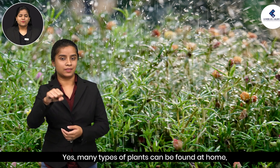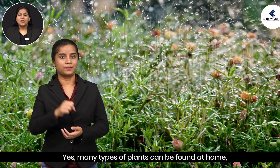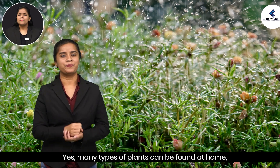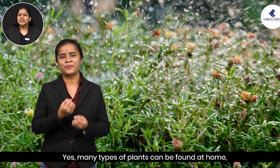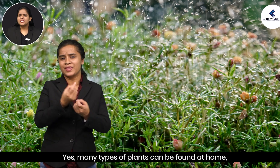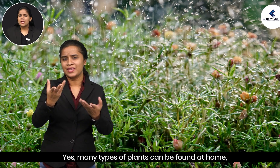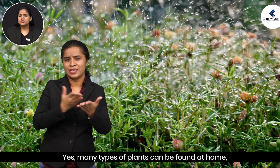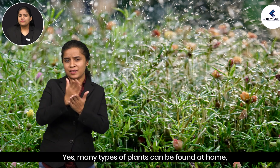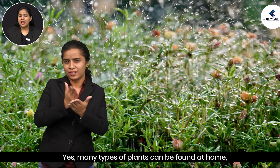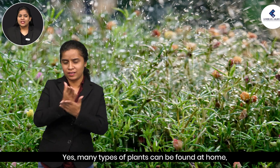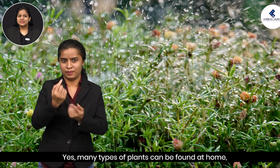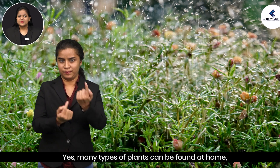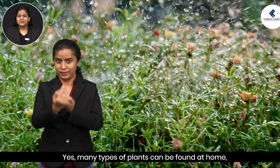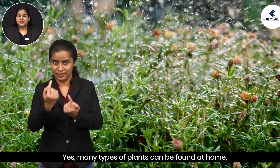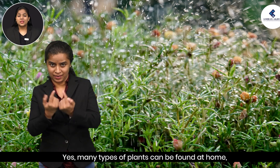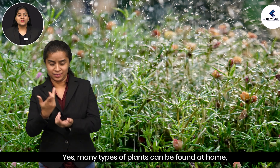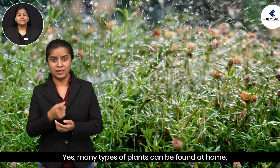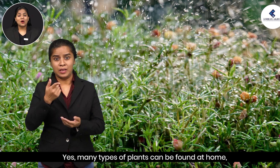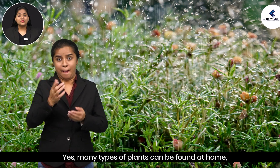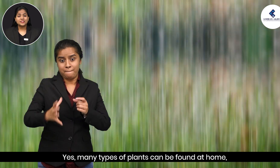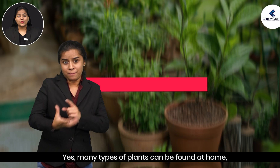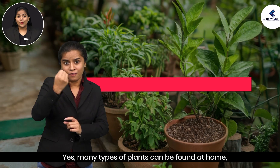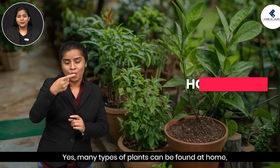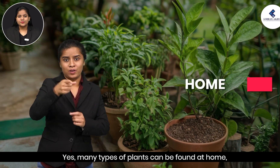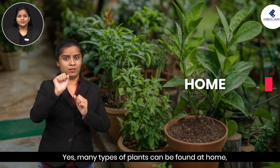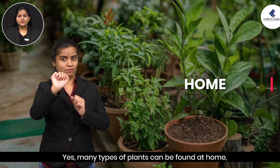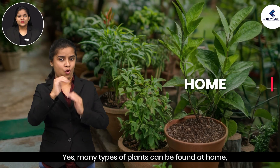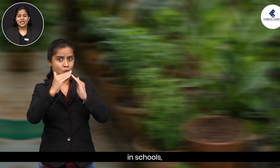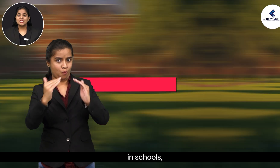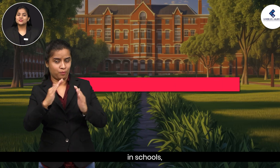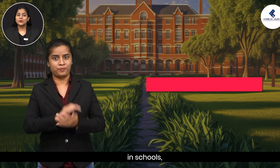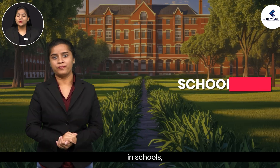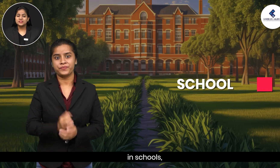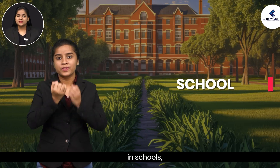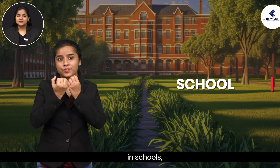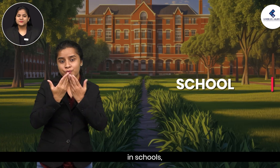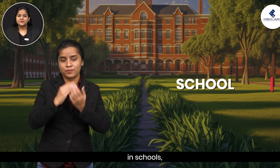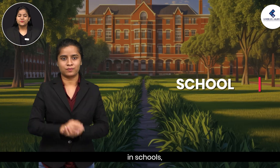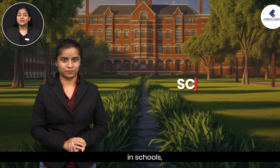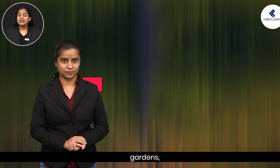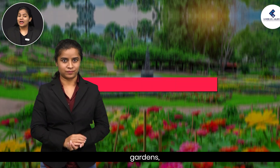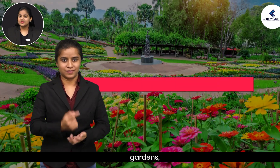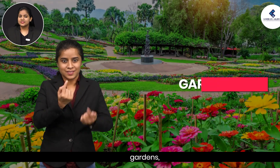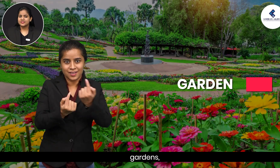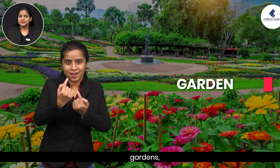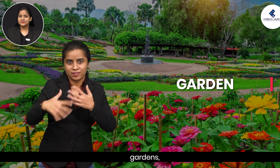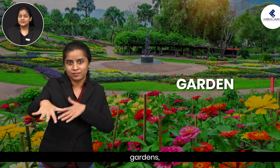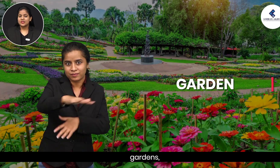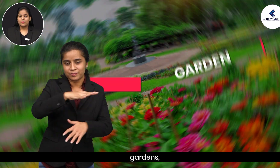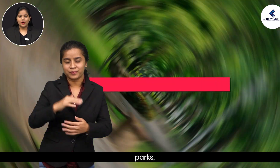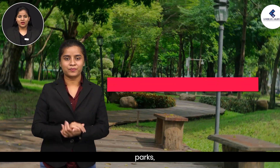Yes, many types of plants can be found at home, in schools,